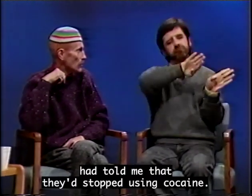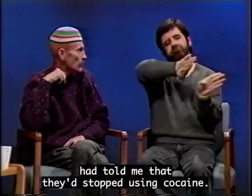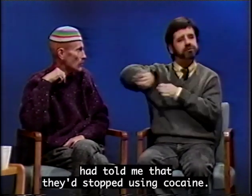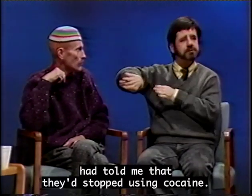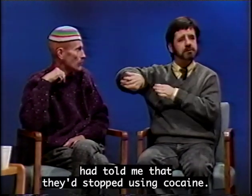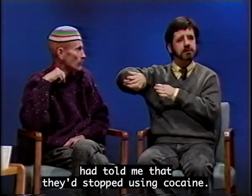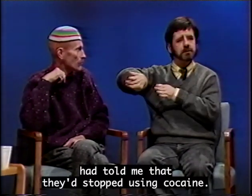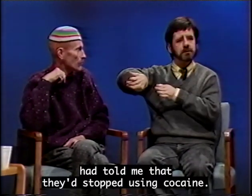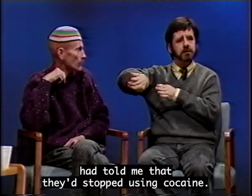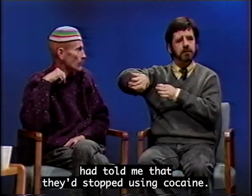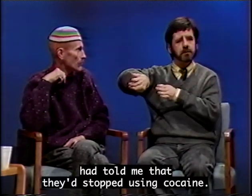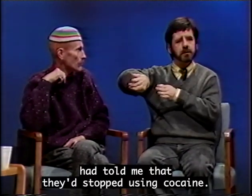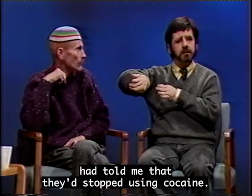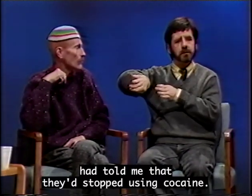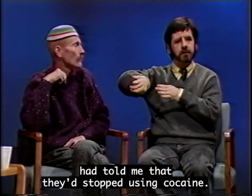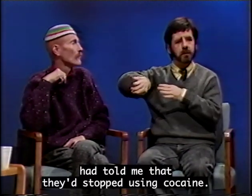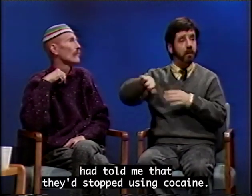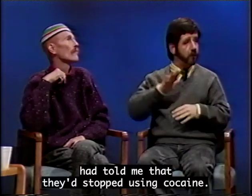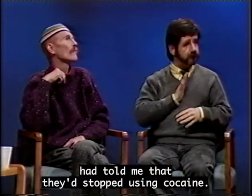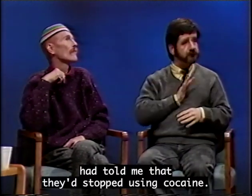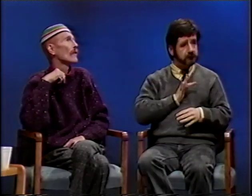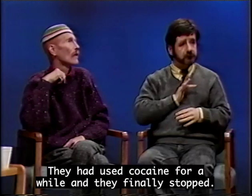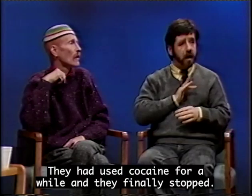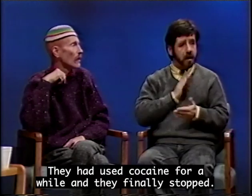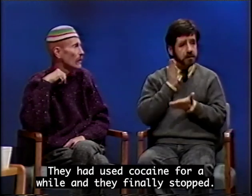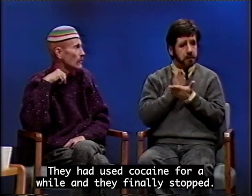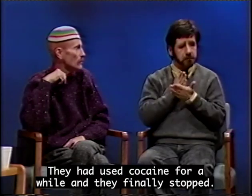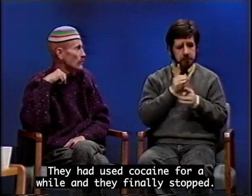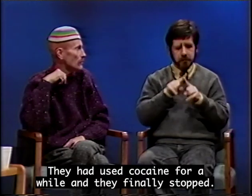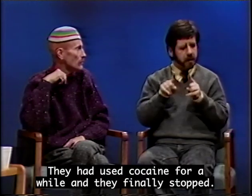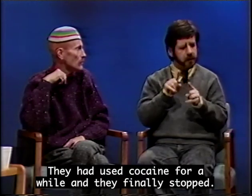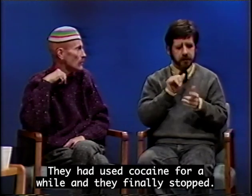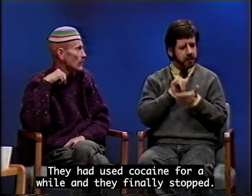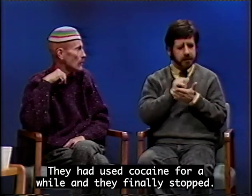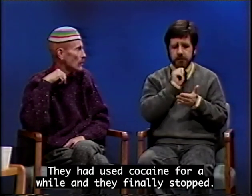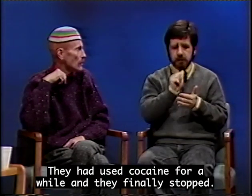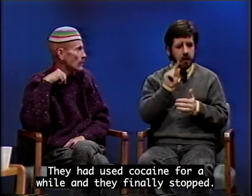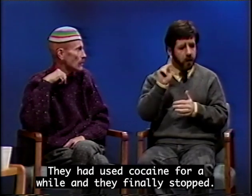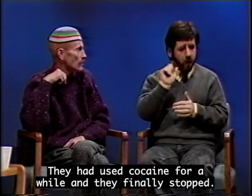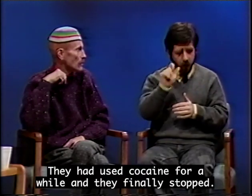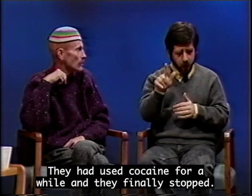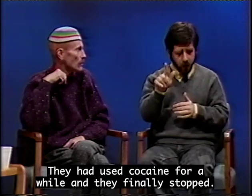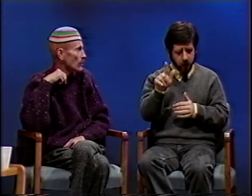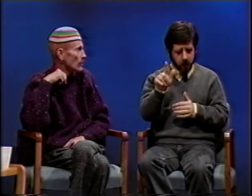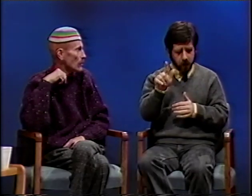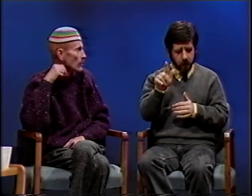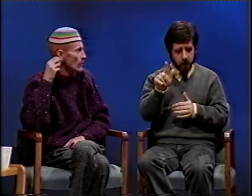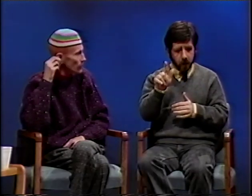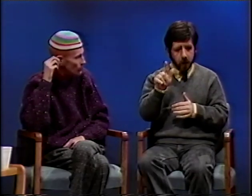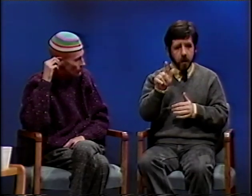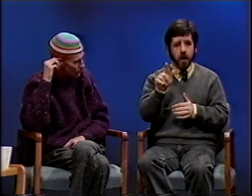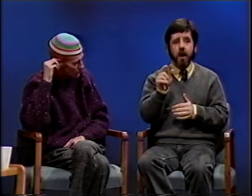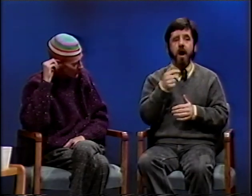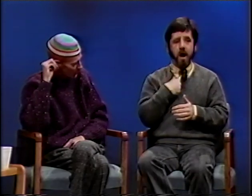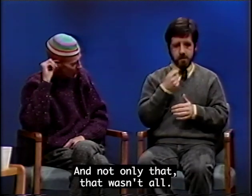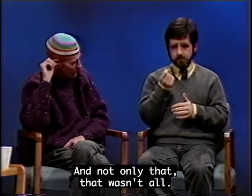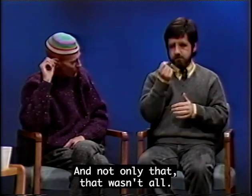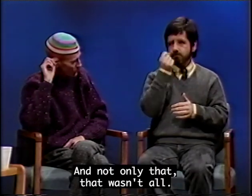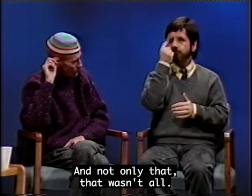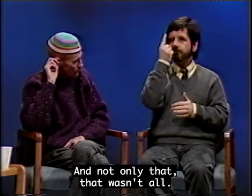had told me that they'd stopped using cocaine. They had used cocaine for a while, and they finally stopped. And not only